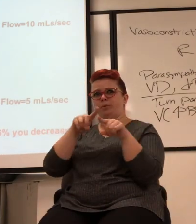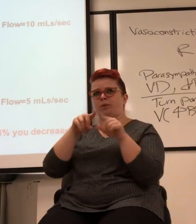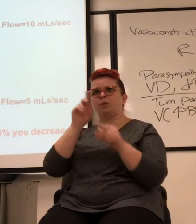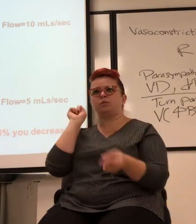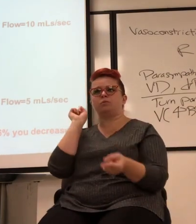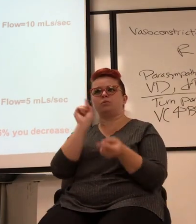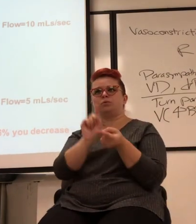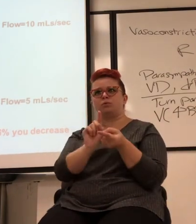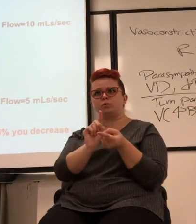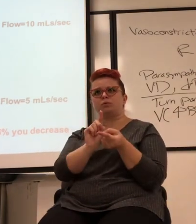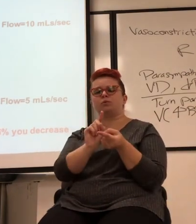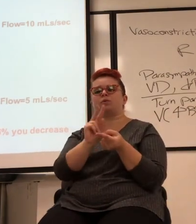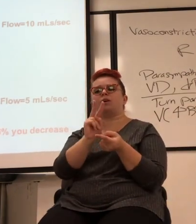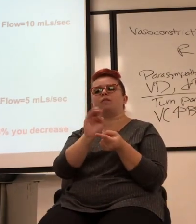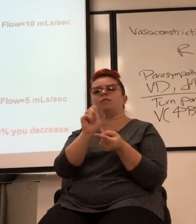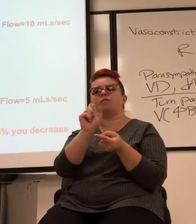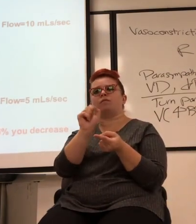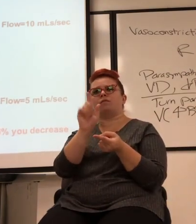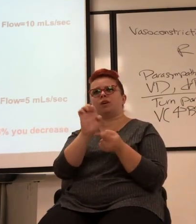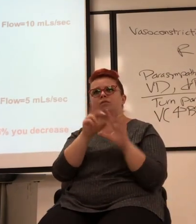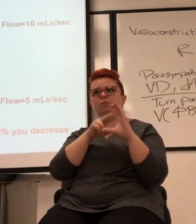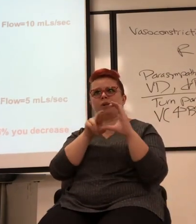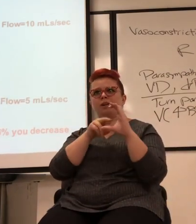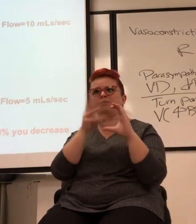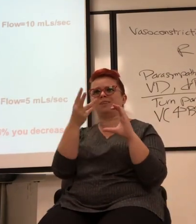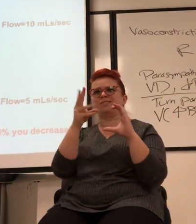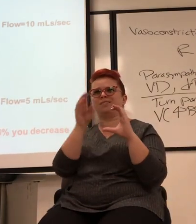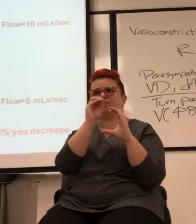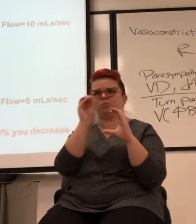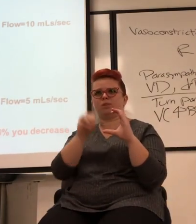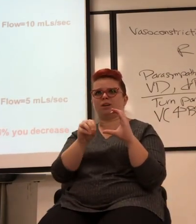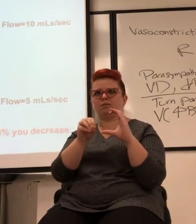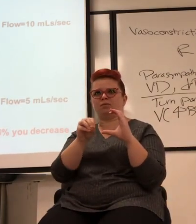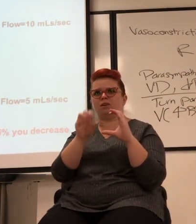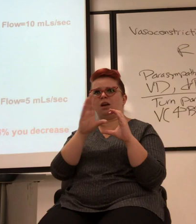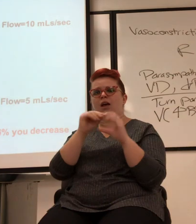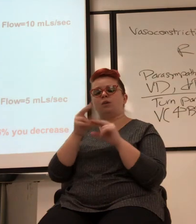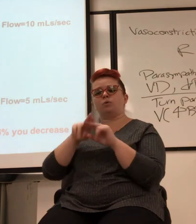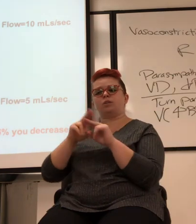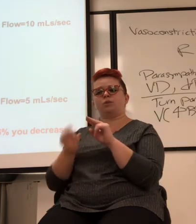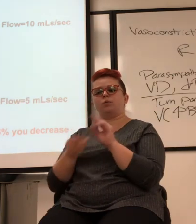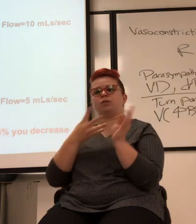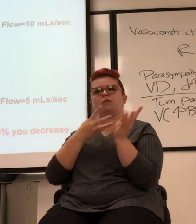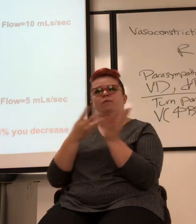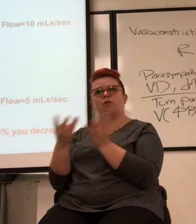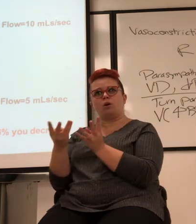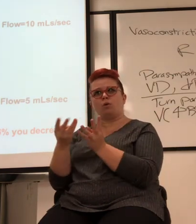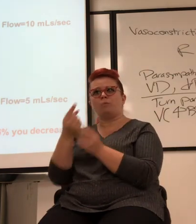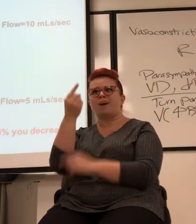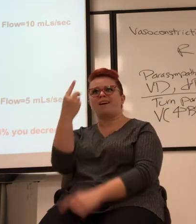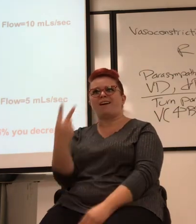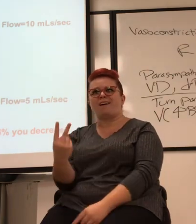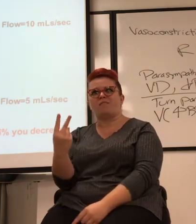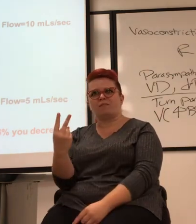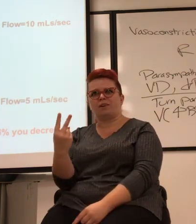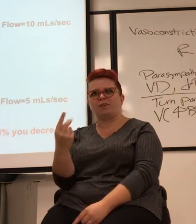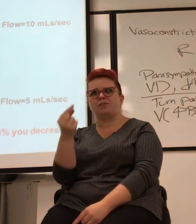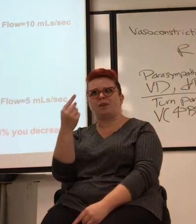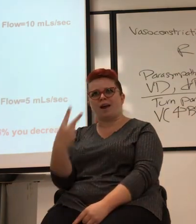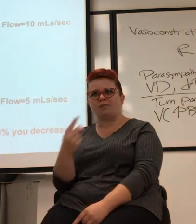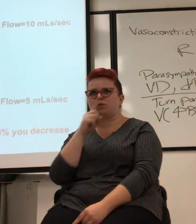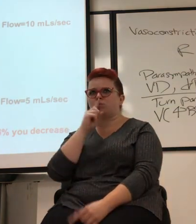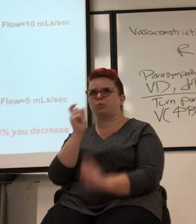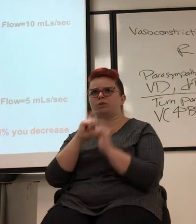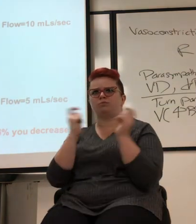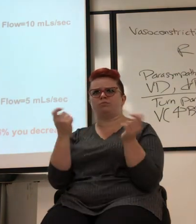reduced the vessel radius by 16%, and you've decreased the flow by half. So it has a very large